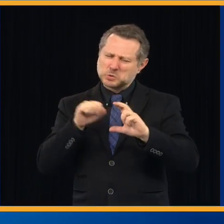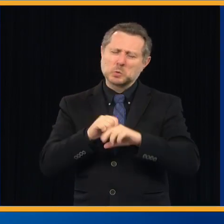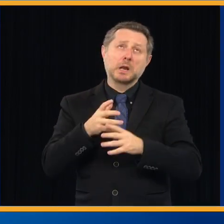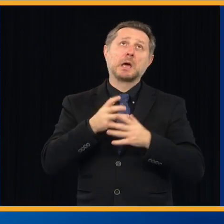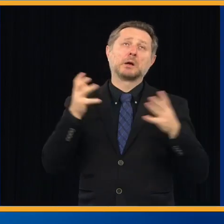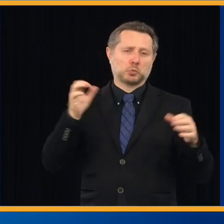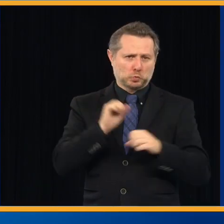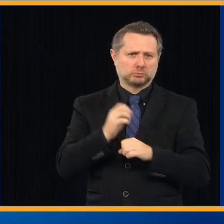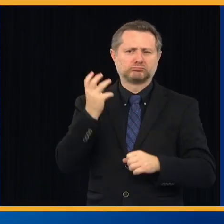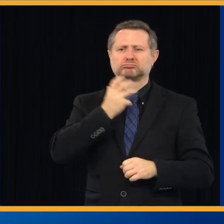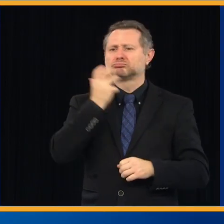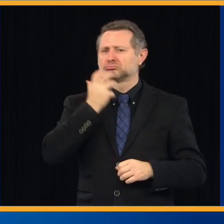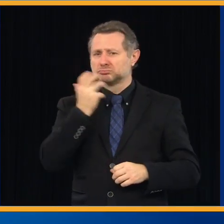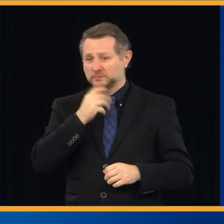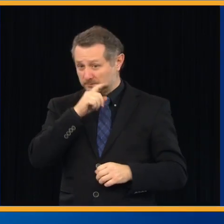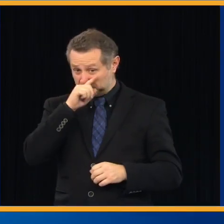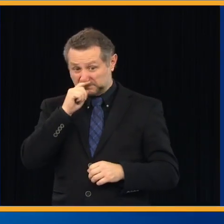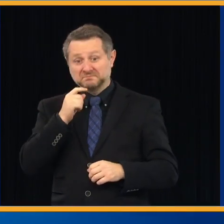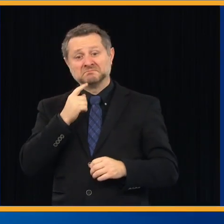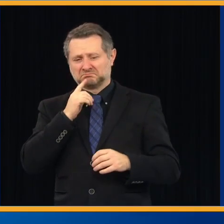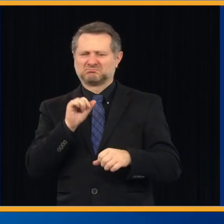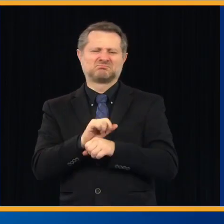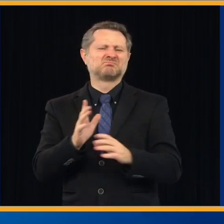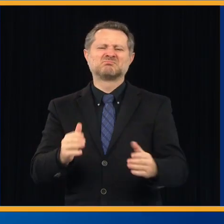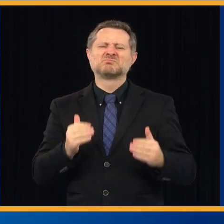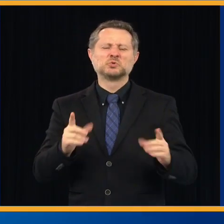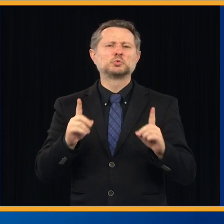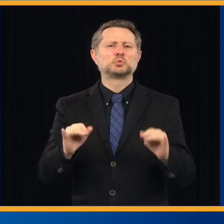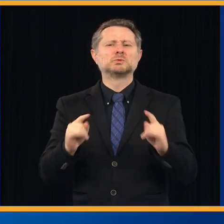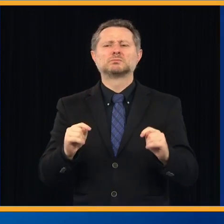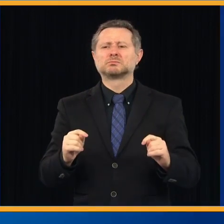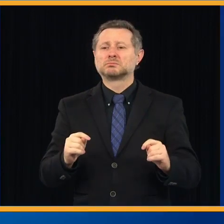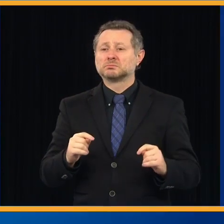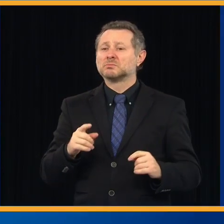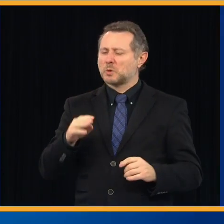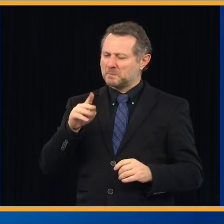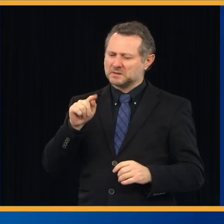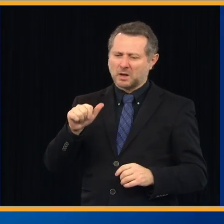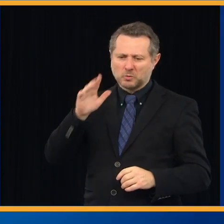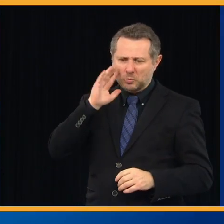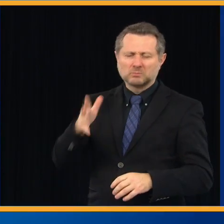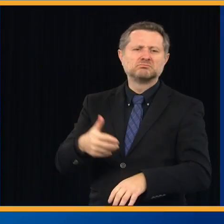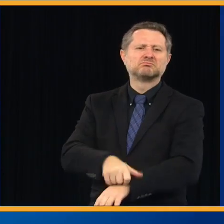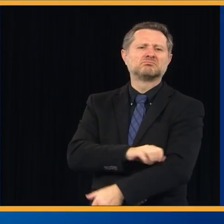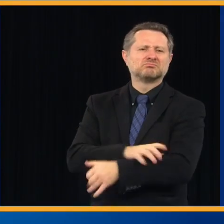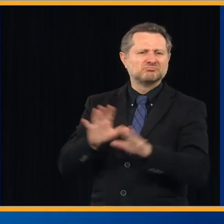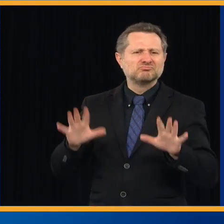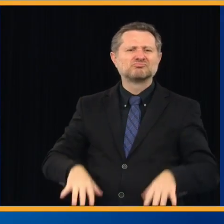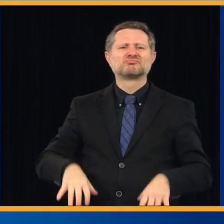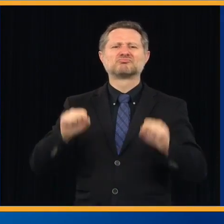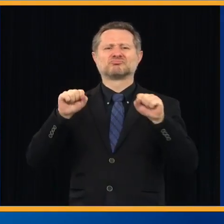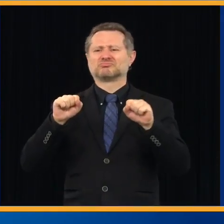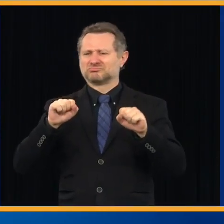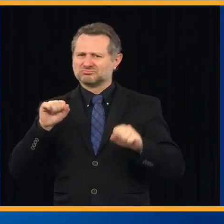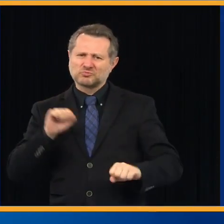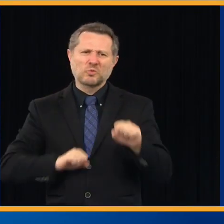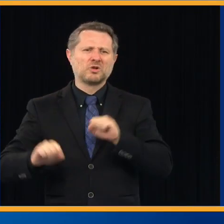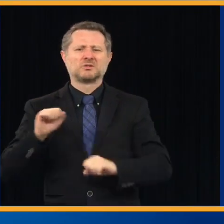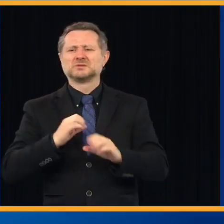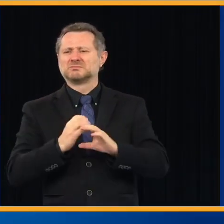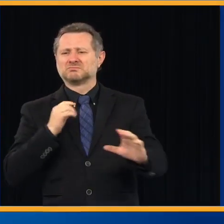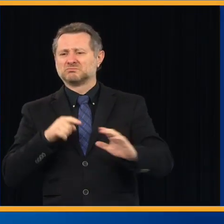the MTA is doing, and they're doing it extraordinarily well, and it's just another sign of the